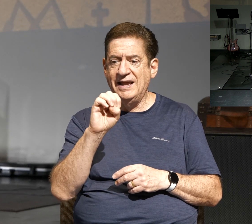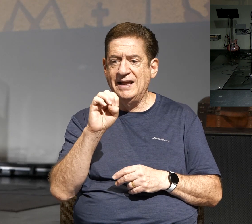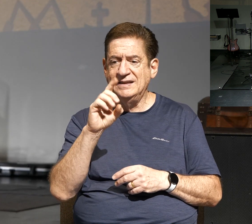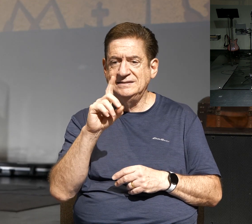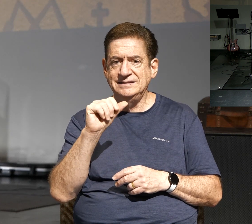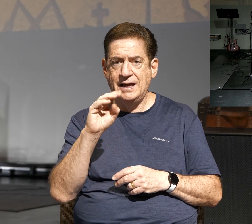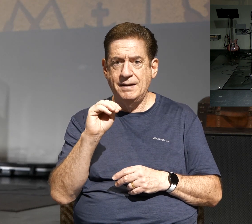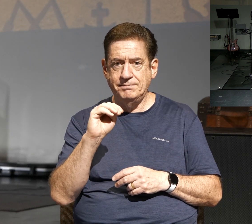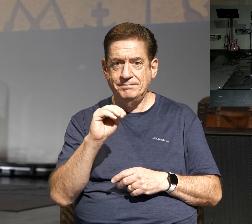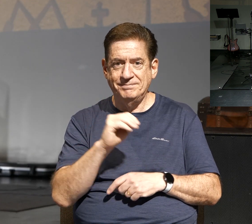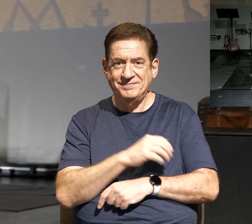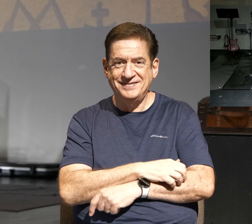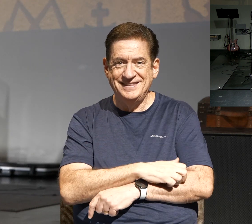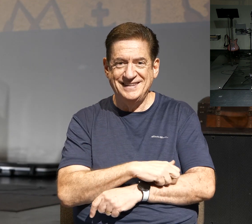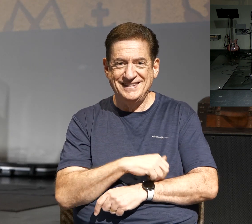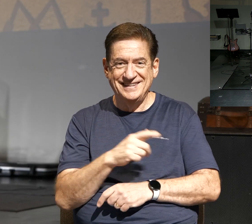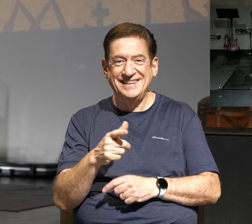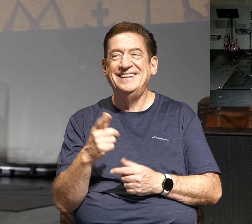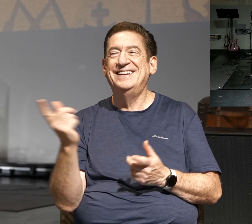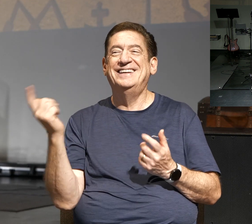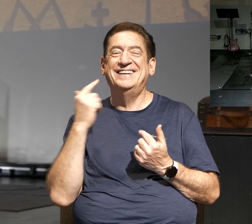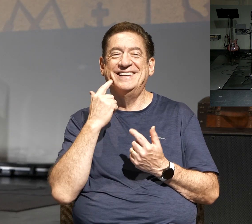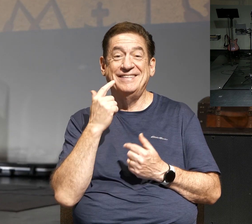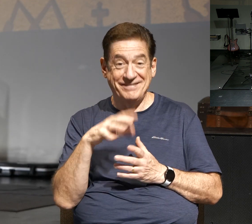Do you find that humorous?